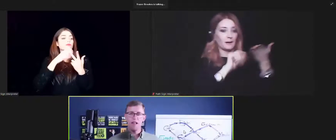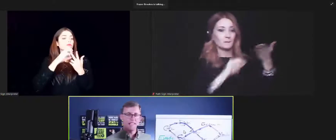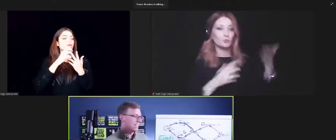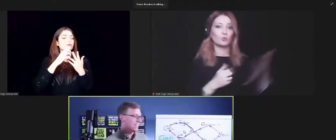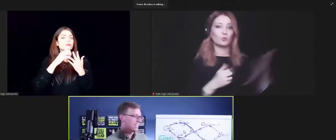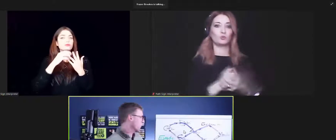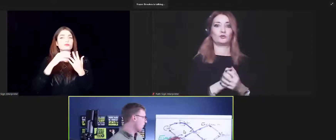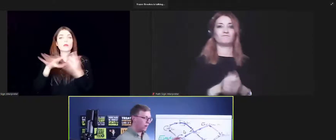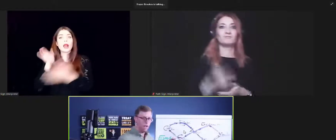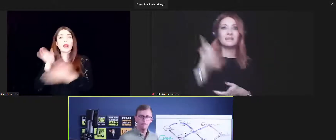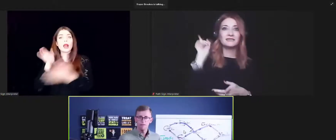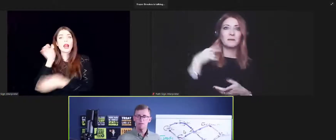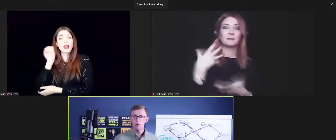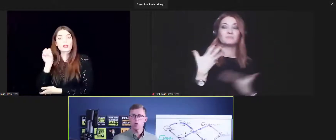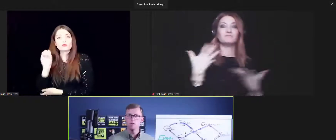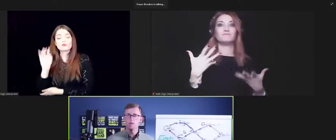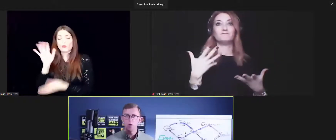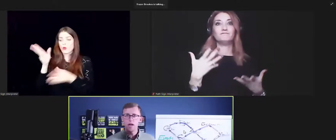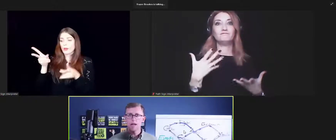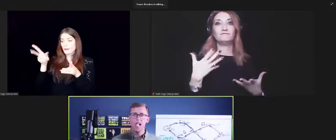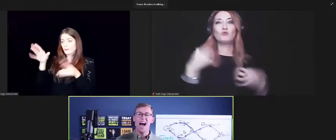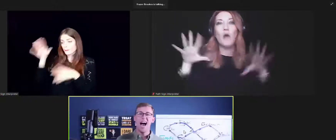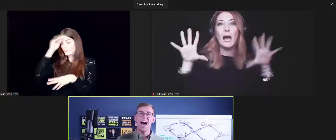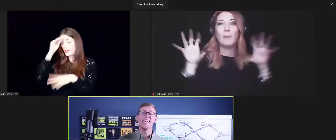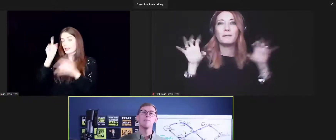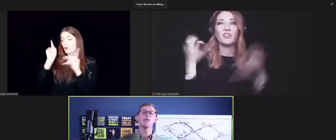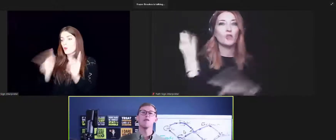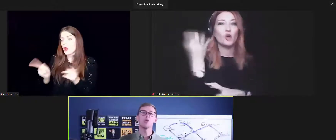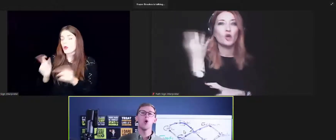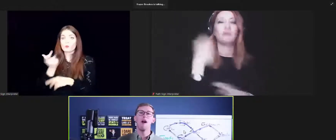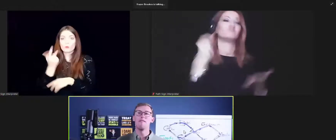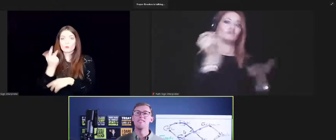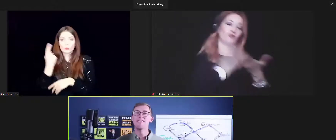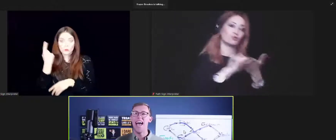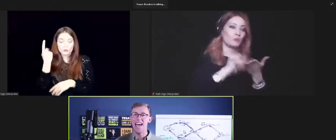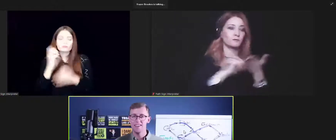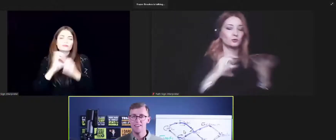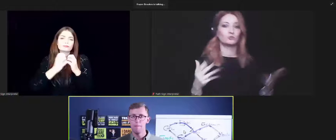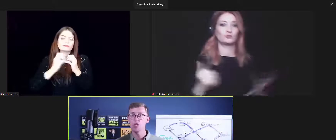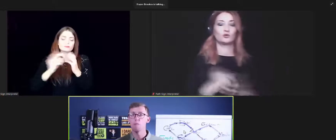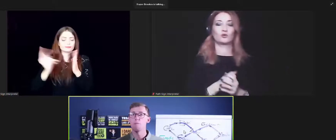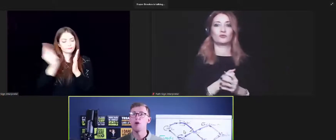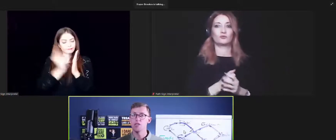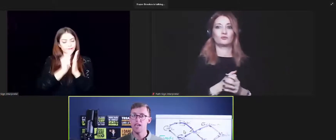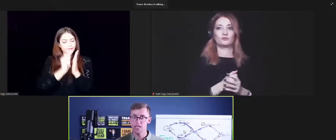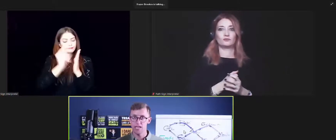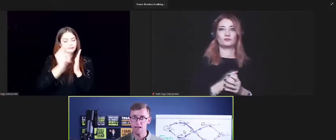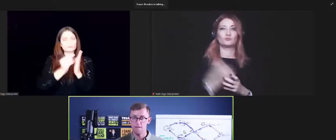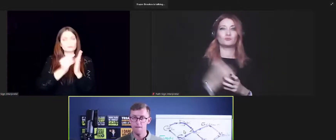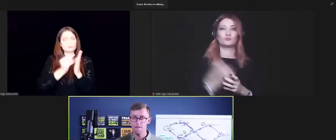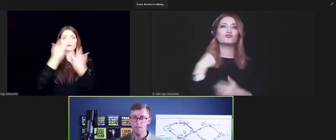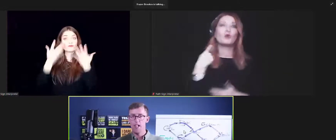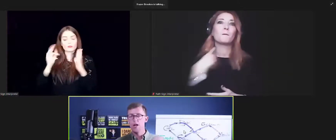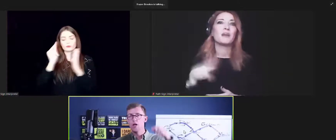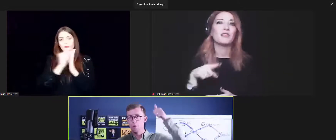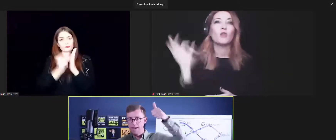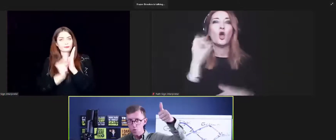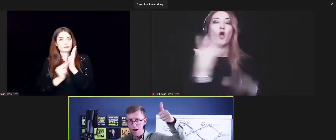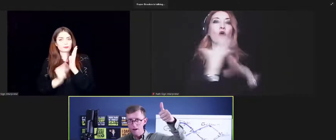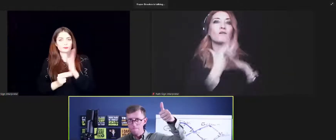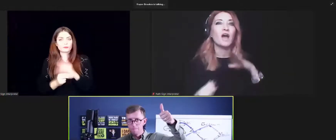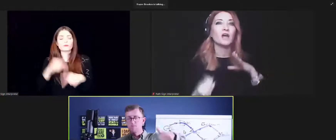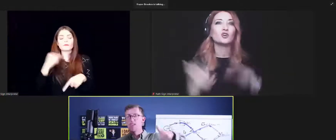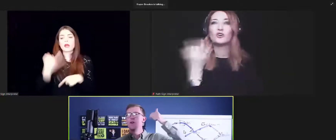reflected. I've gone, right, okay, it was good week. And I give myself a score out of 10 based on productivity. So biggest